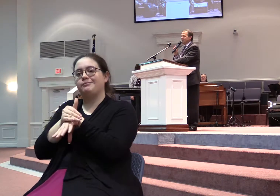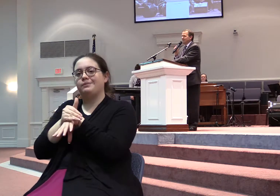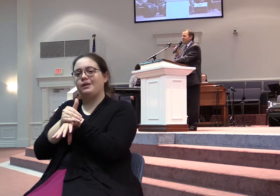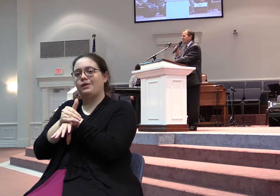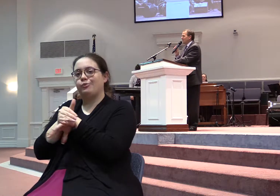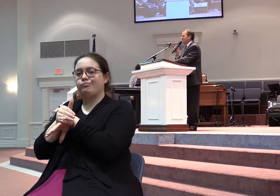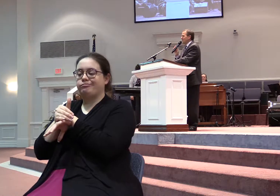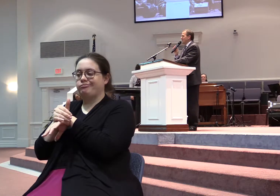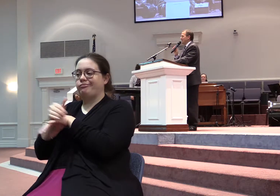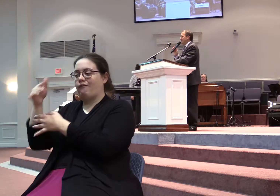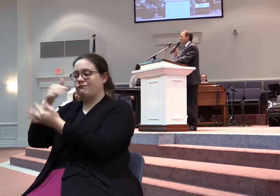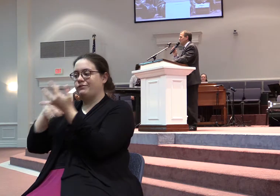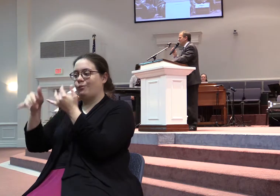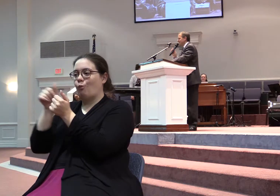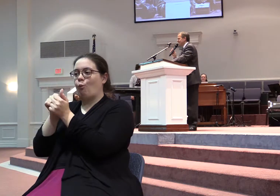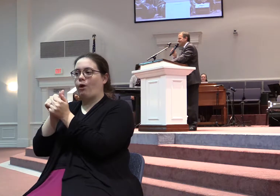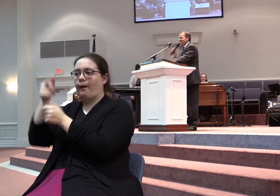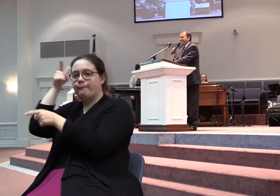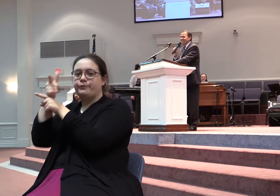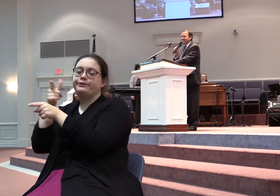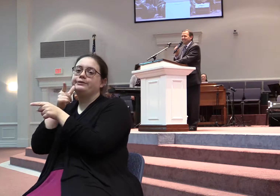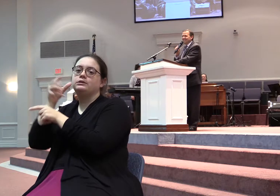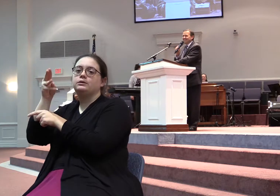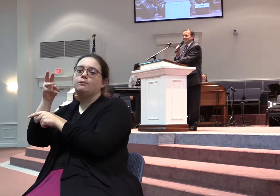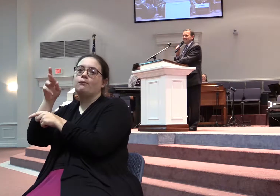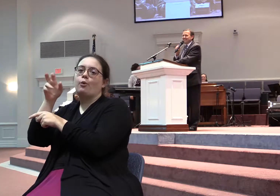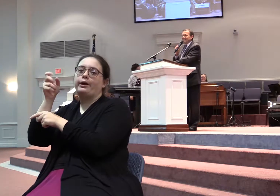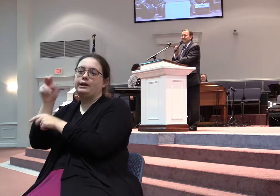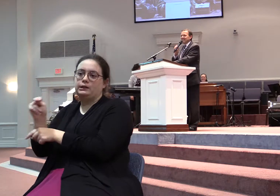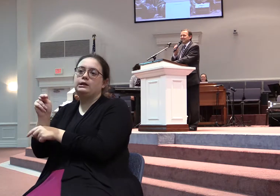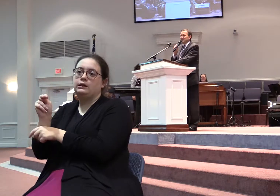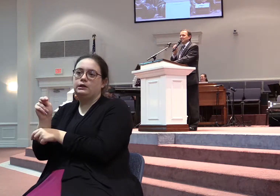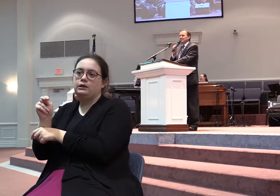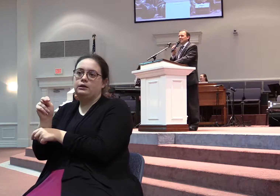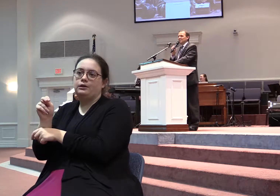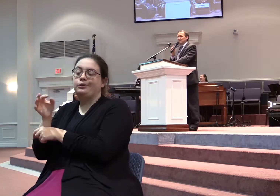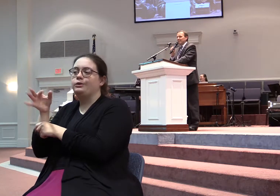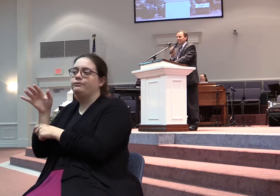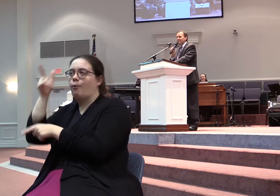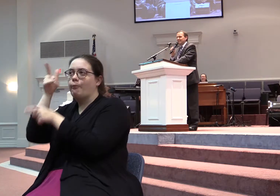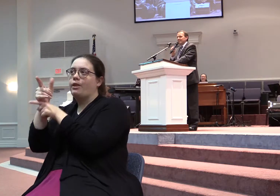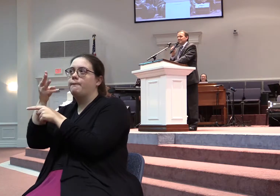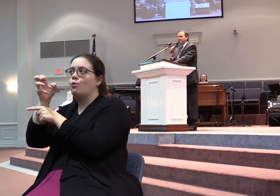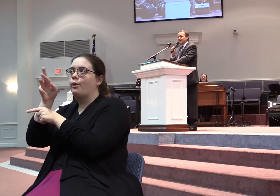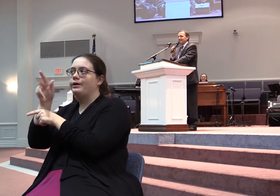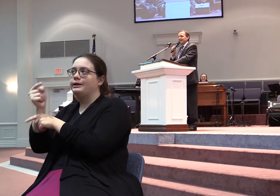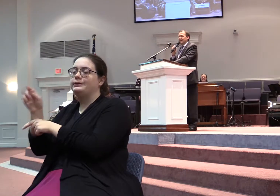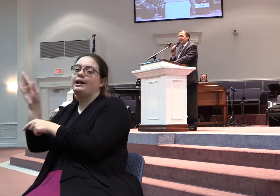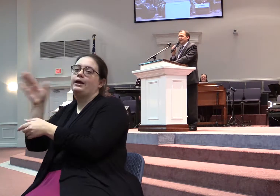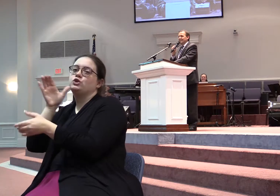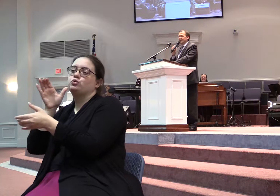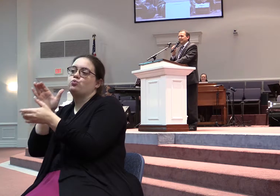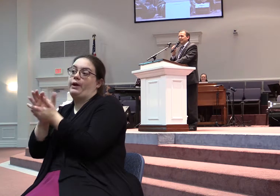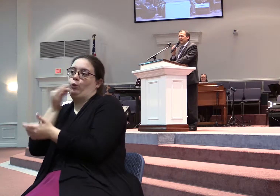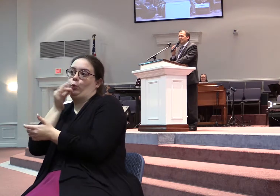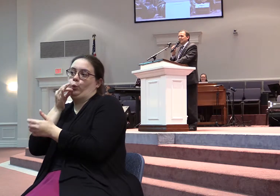with the Morgans. And his soon-to-be wife next month.